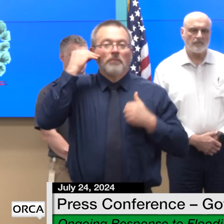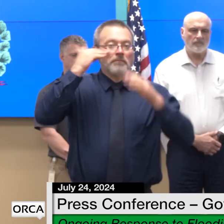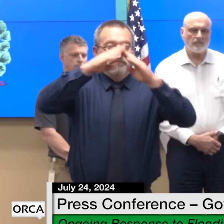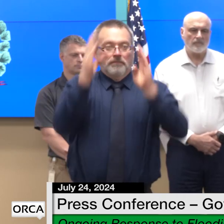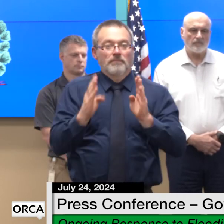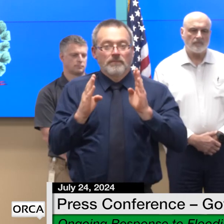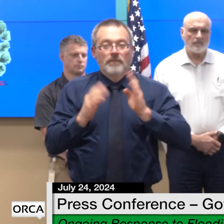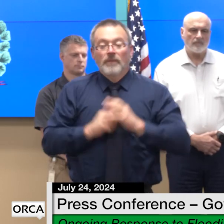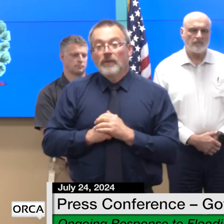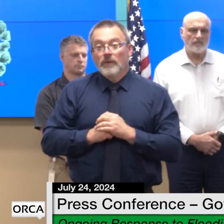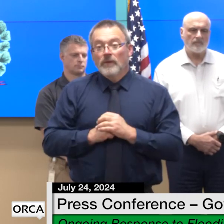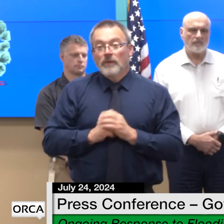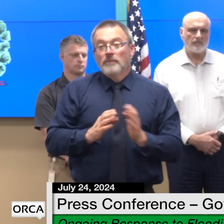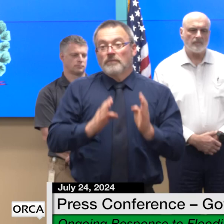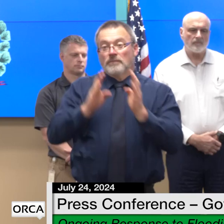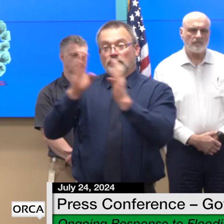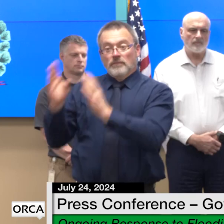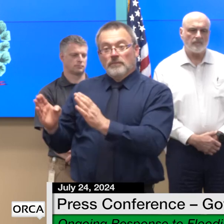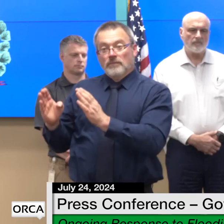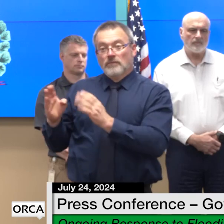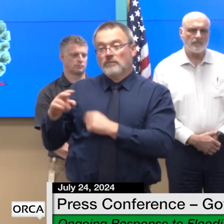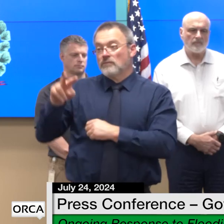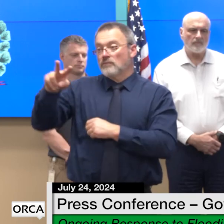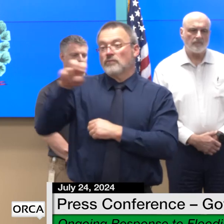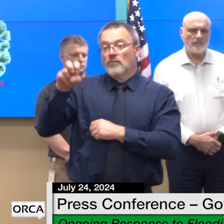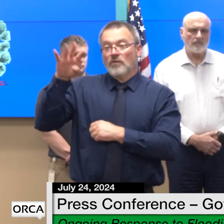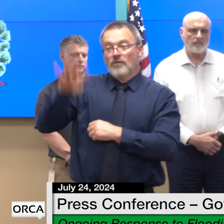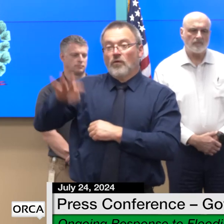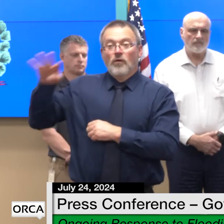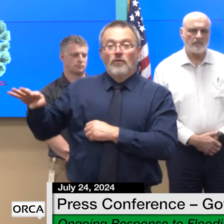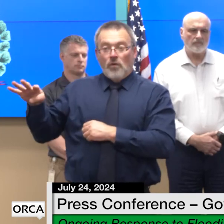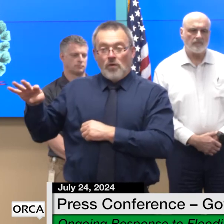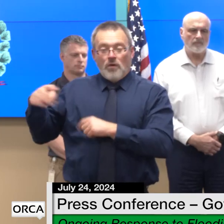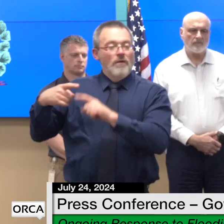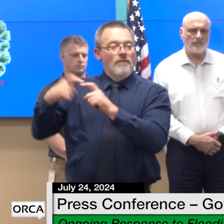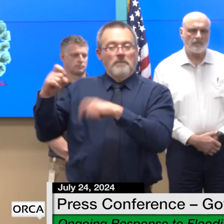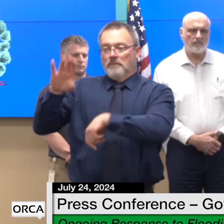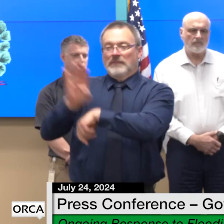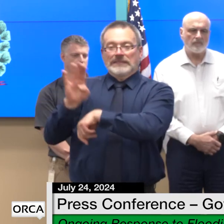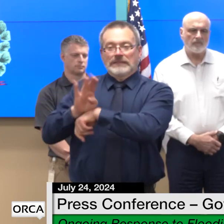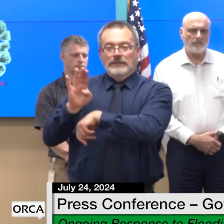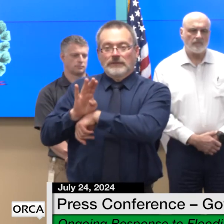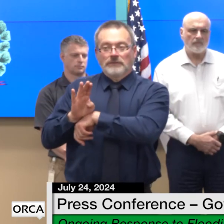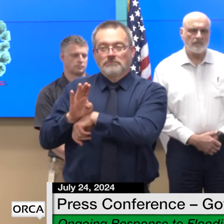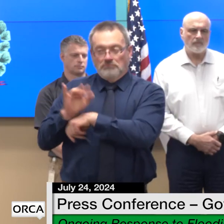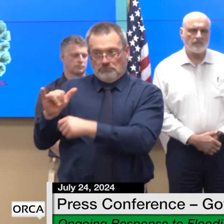There have been 244 reports of damage to businesses.